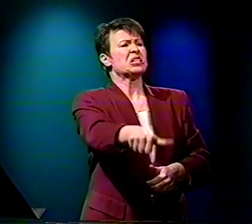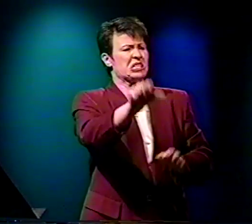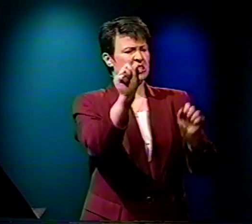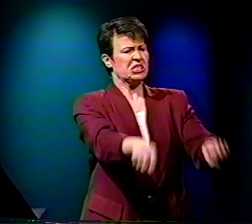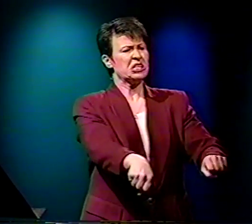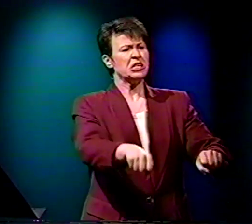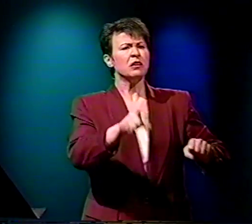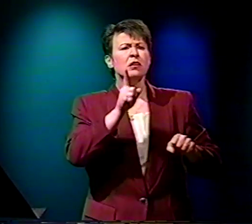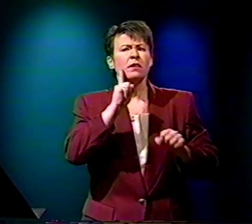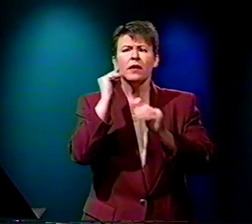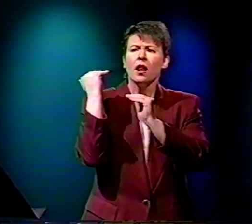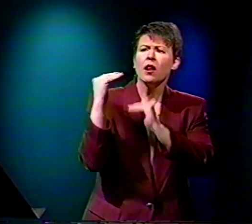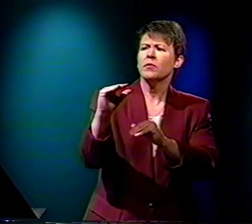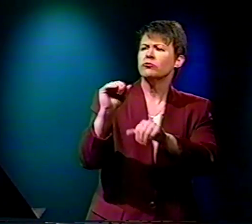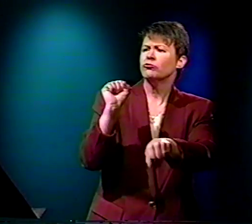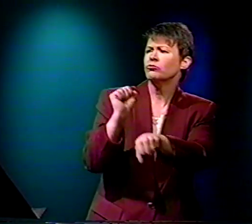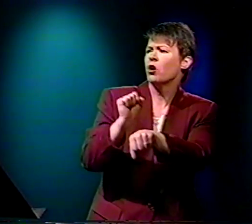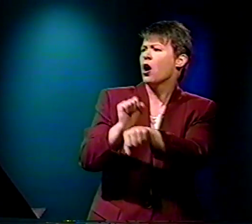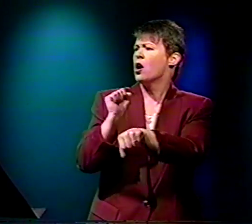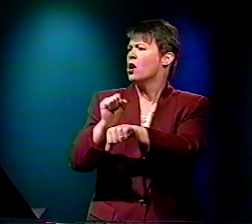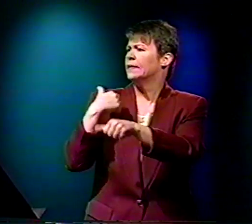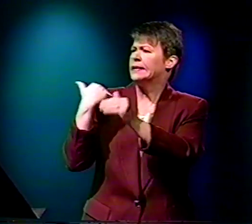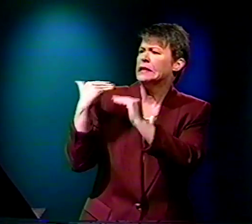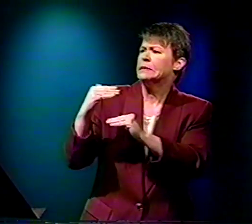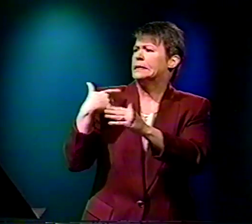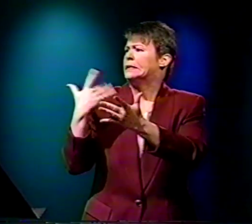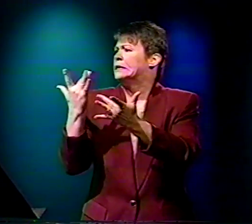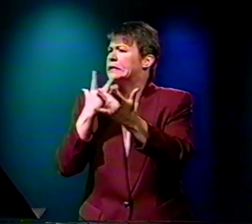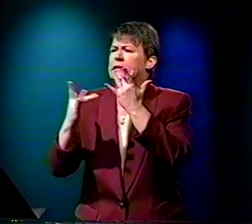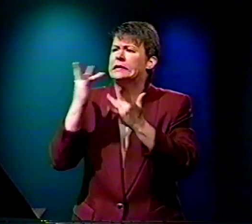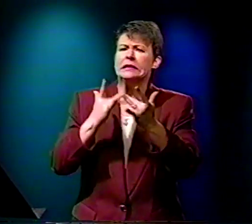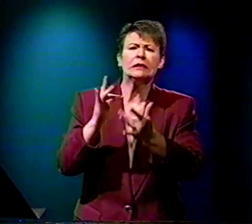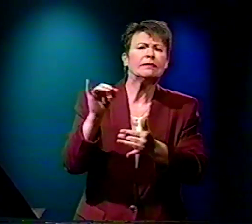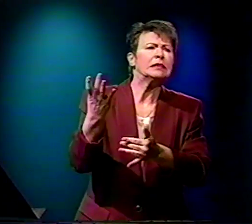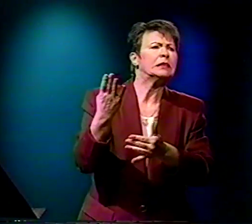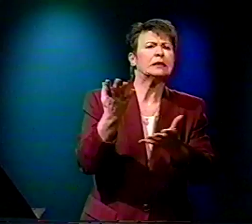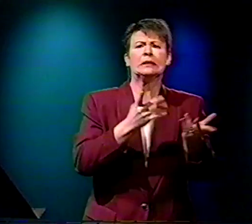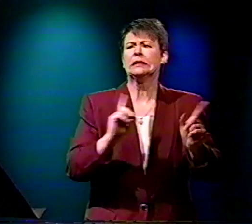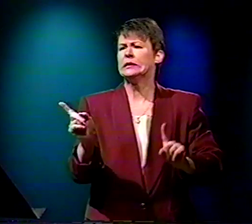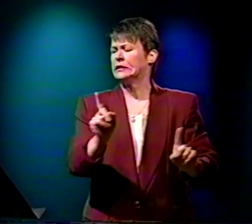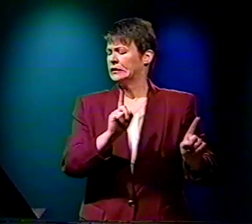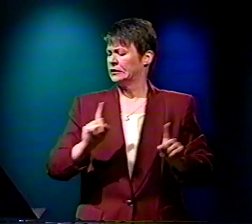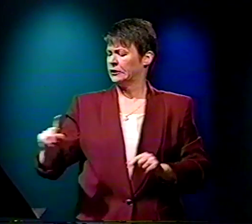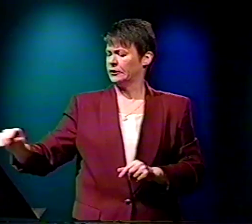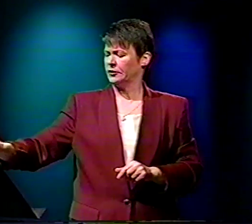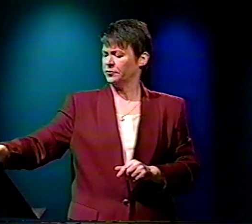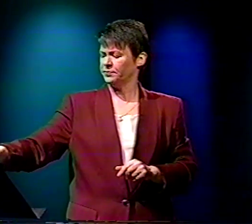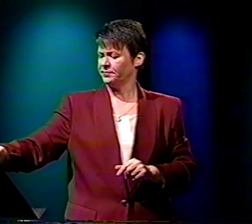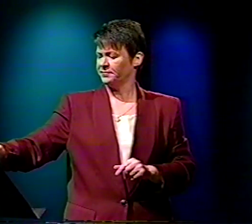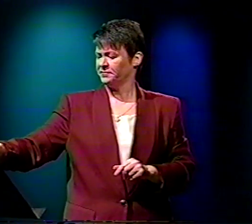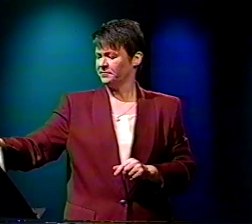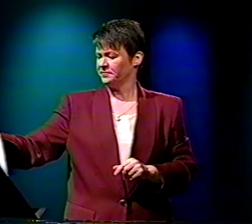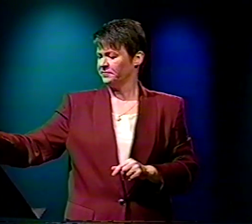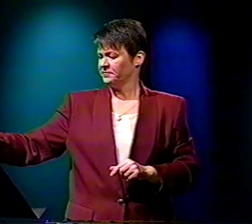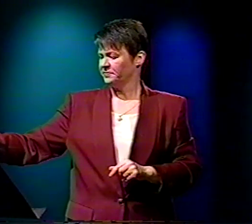complain that interpreters find employment easily, and yet there are limited employment opportunities for deaf people, and it's very difficult for deaf people to